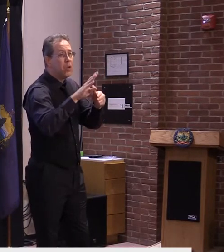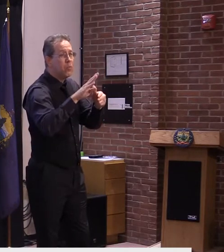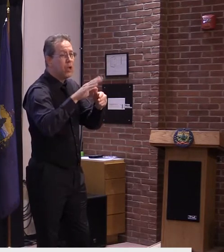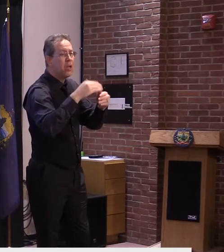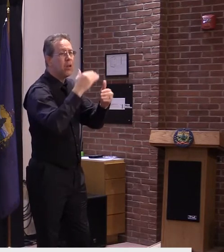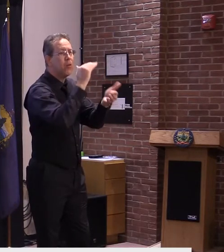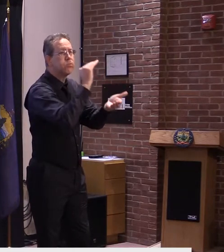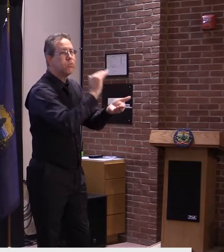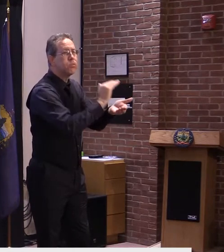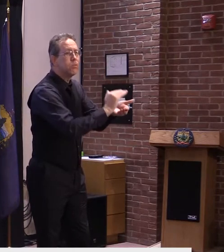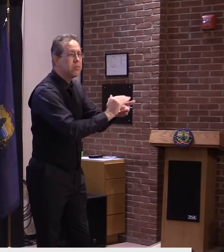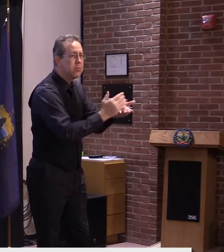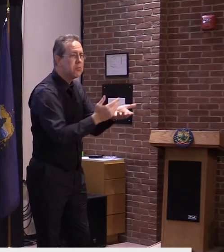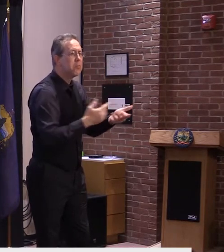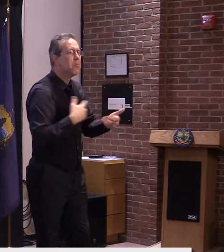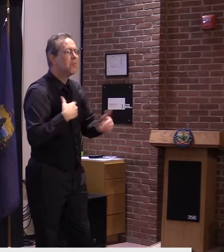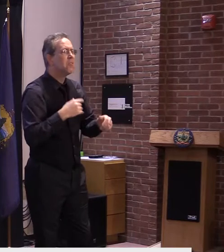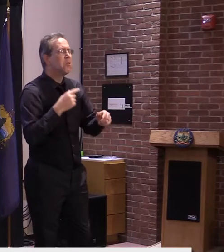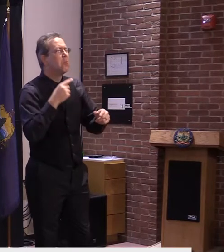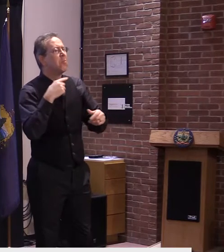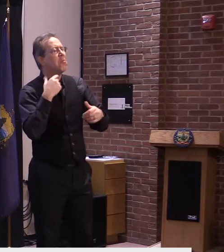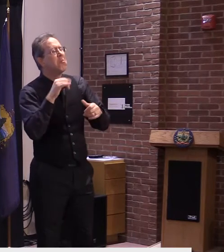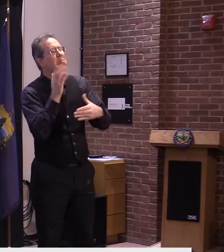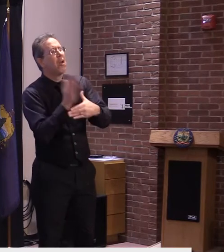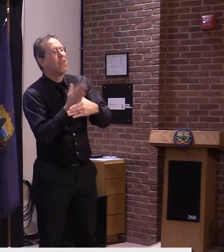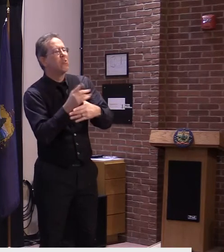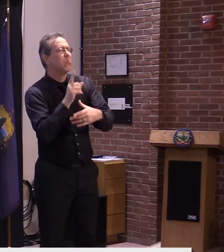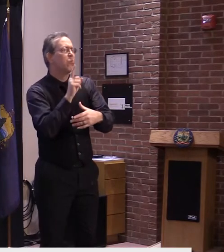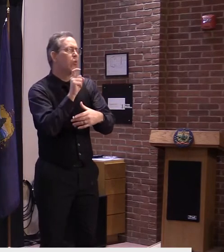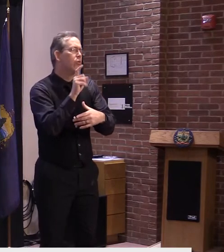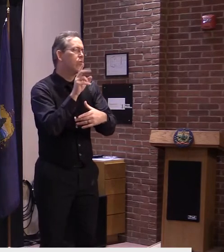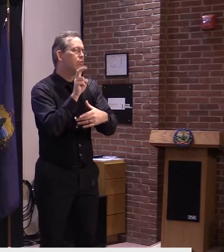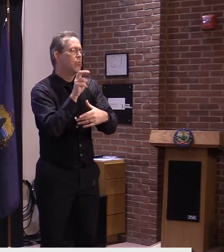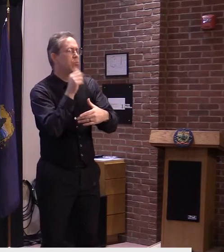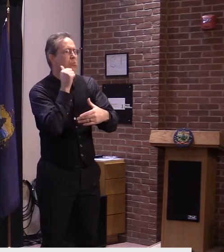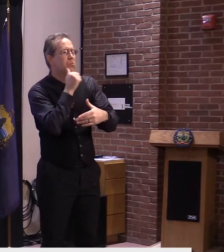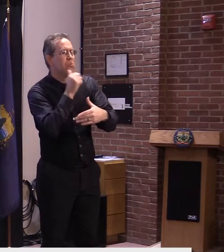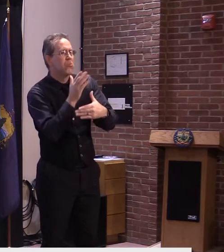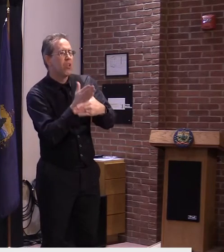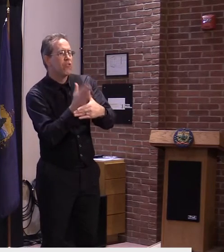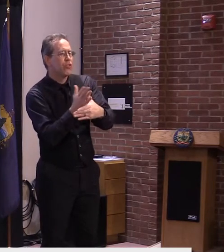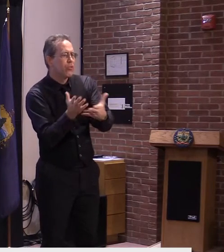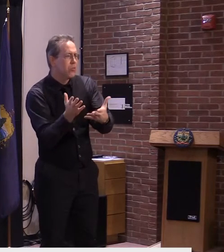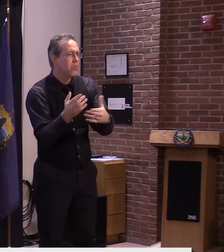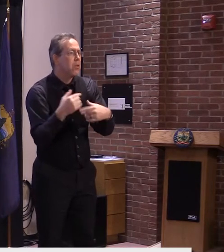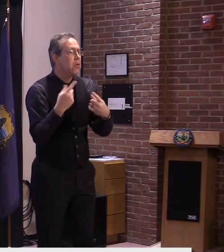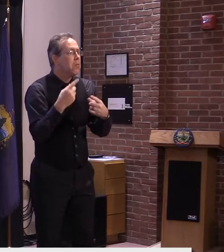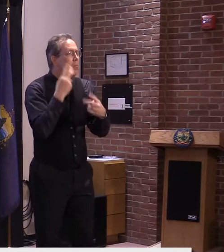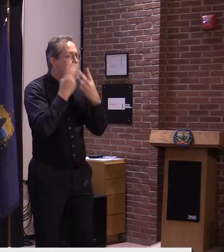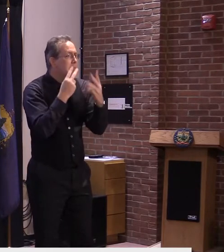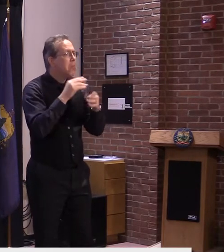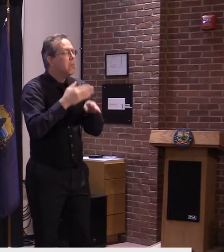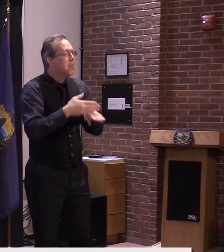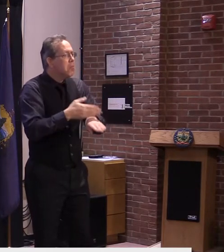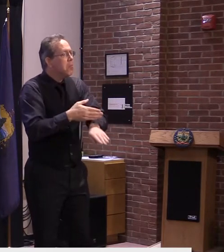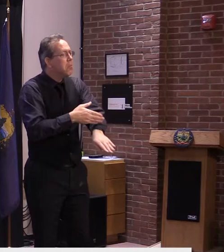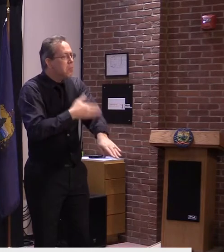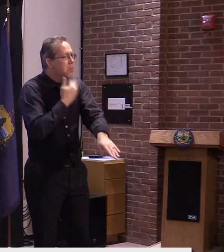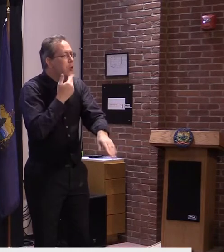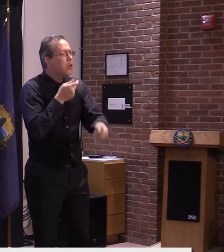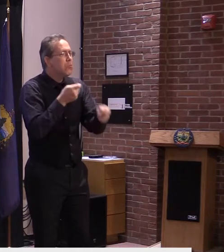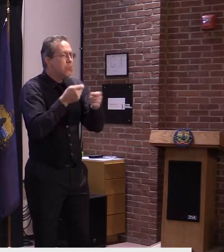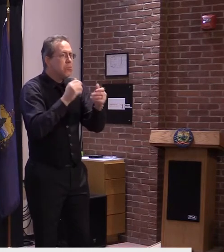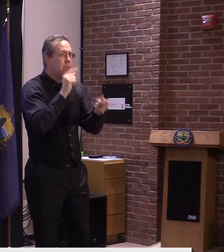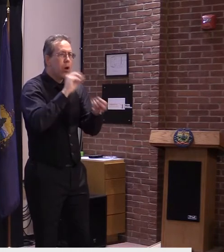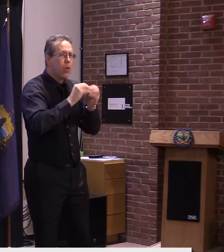or 200 cases a day maybe that we'll see, but we do expect that improvement to continue, and hopefully we'll get even lower than